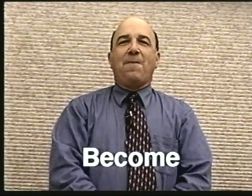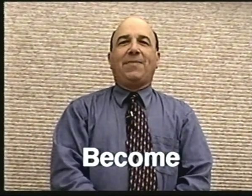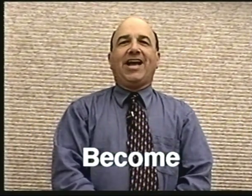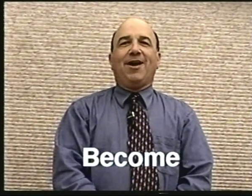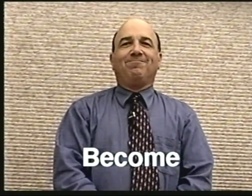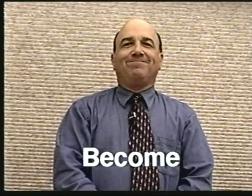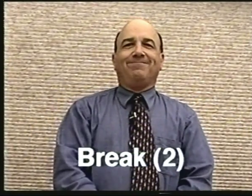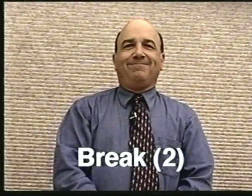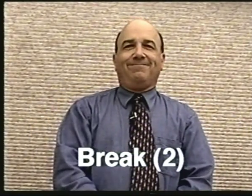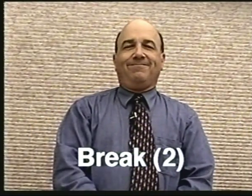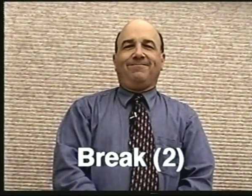become.